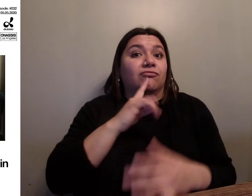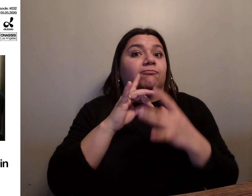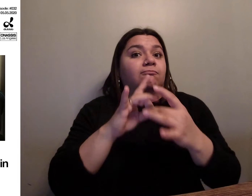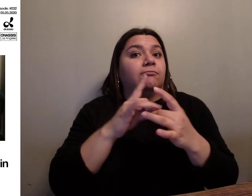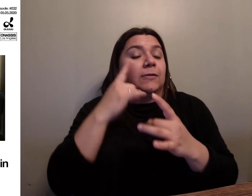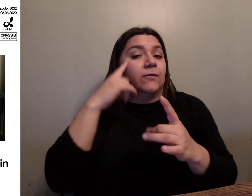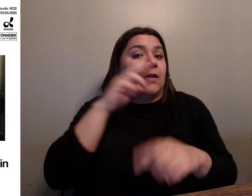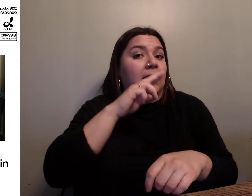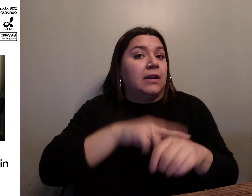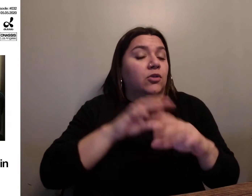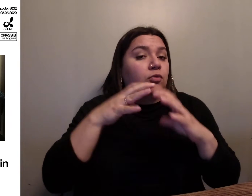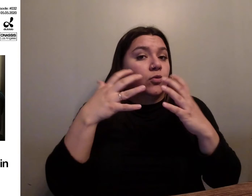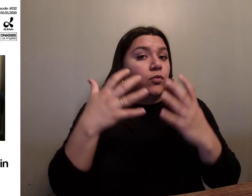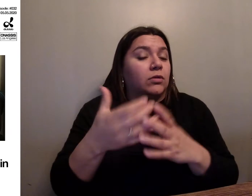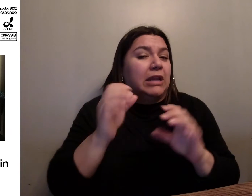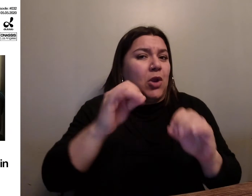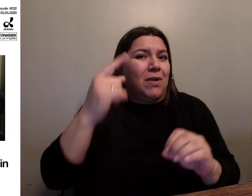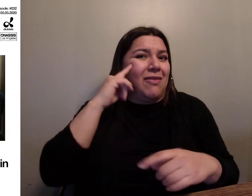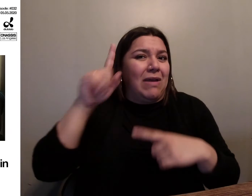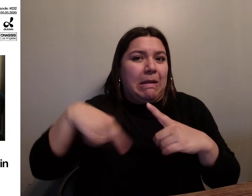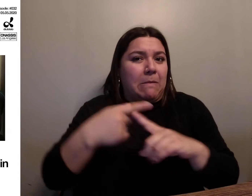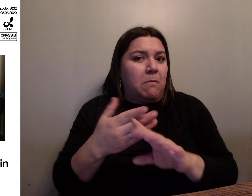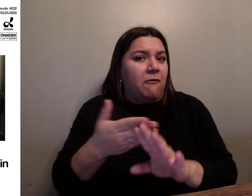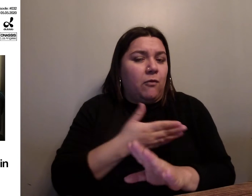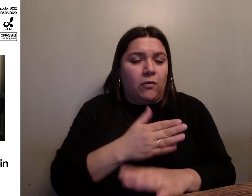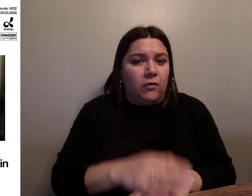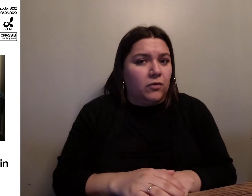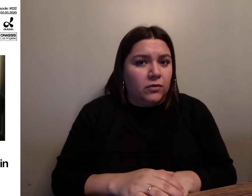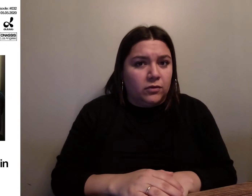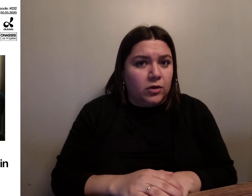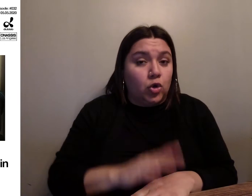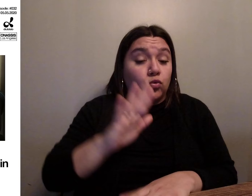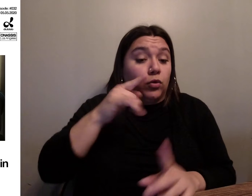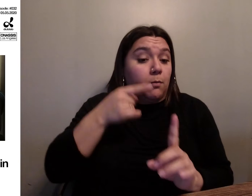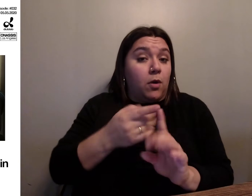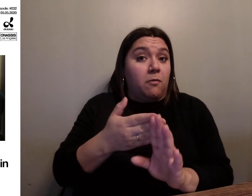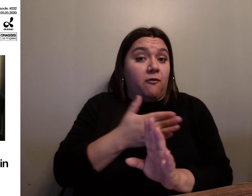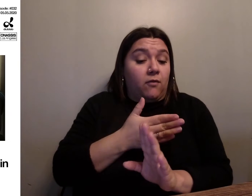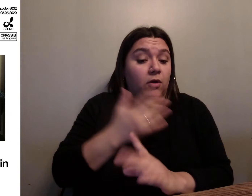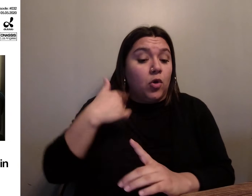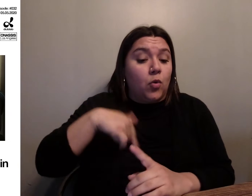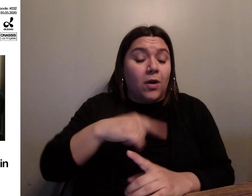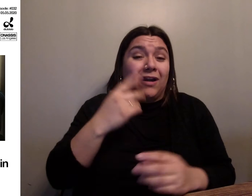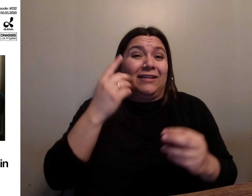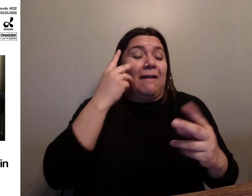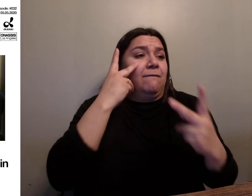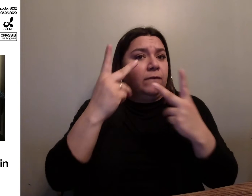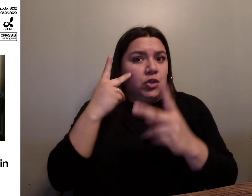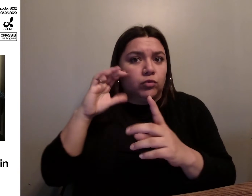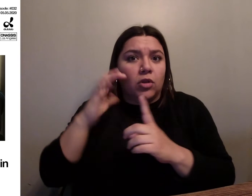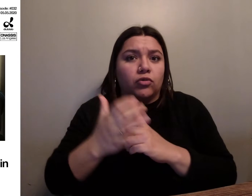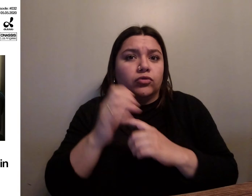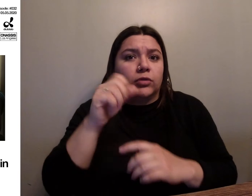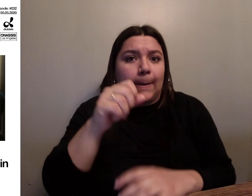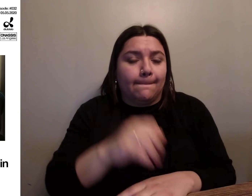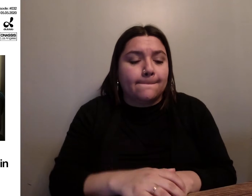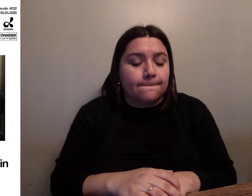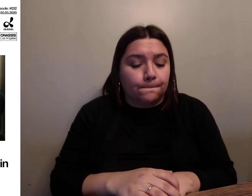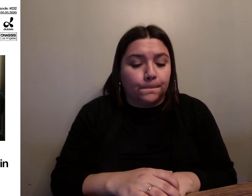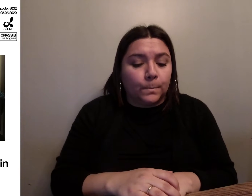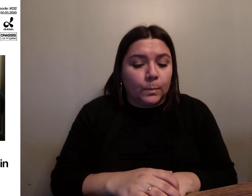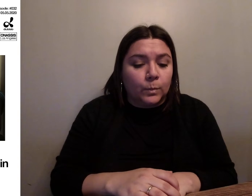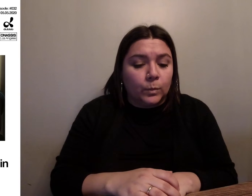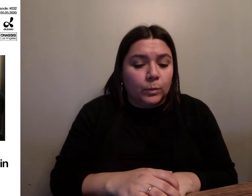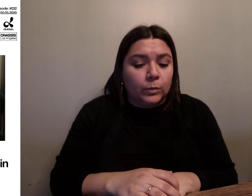earlier point, we're a visual culture. Right. And in science and